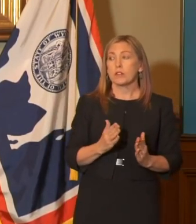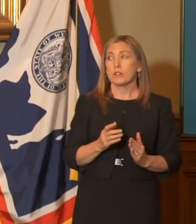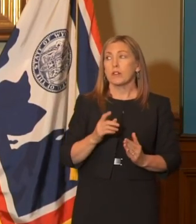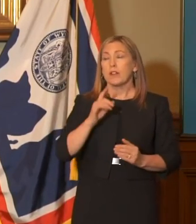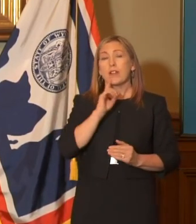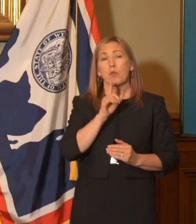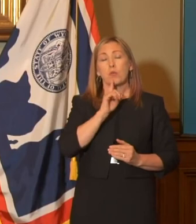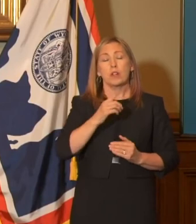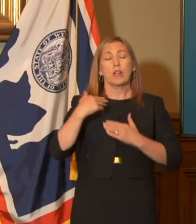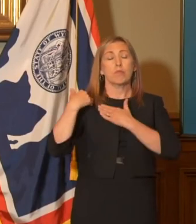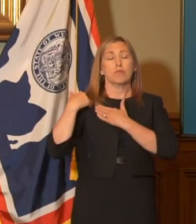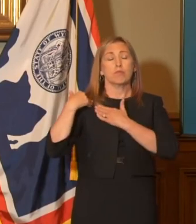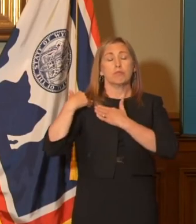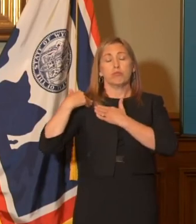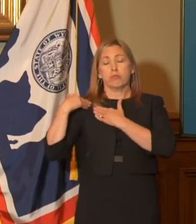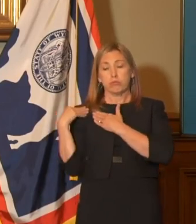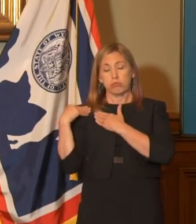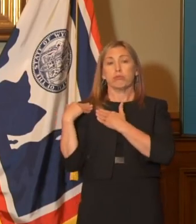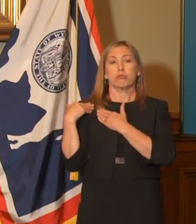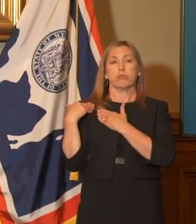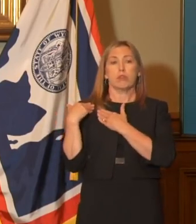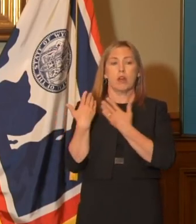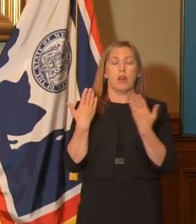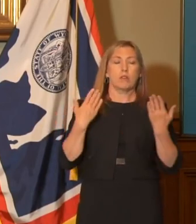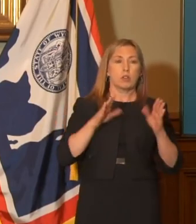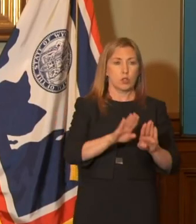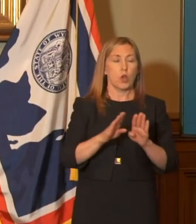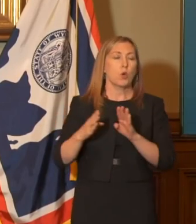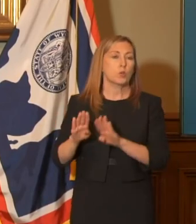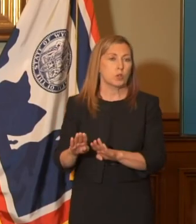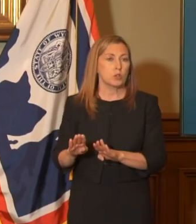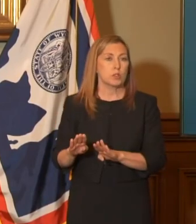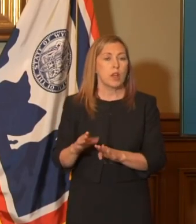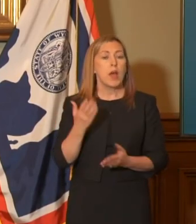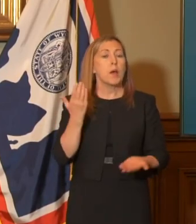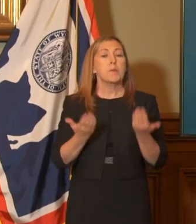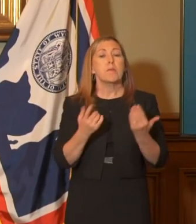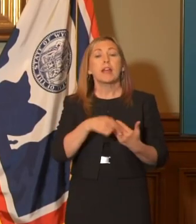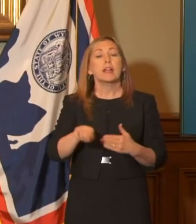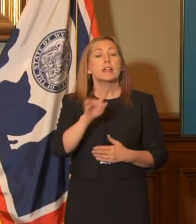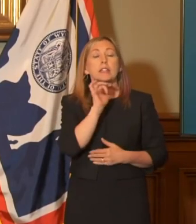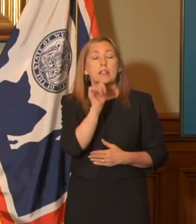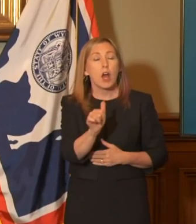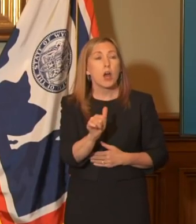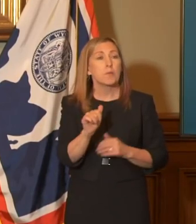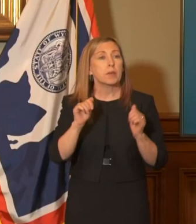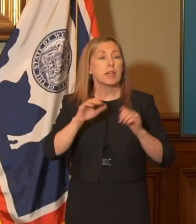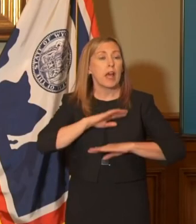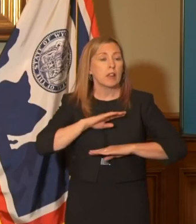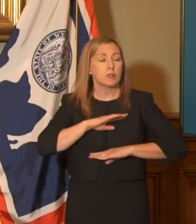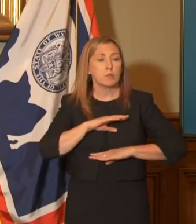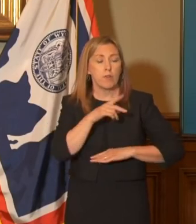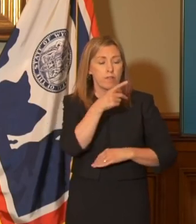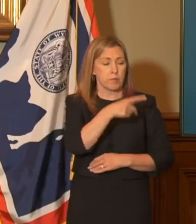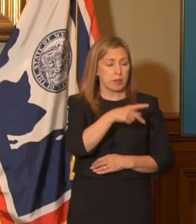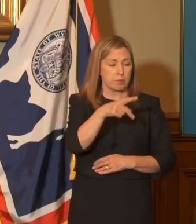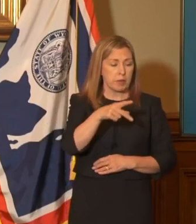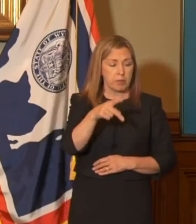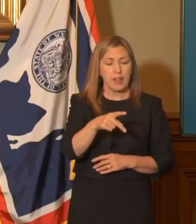the burden of these closures in ways and may not be eligible for PPP.